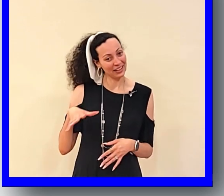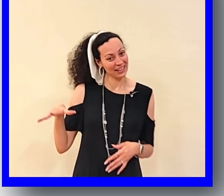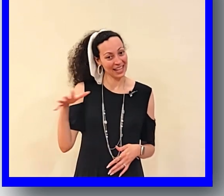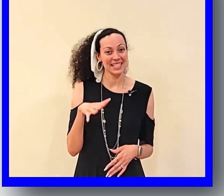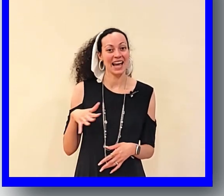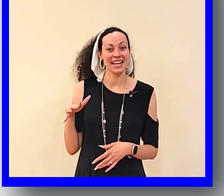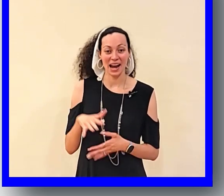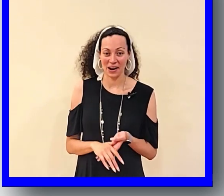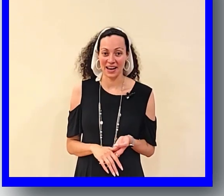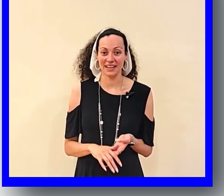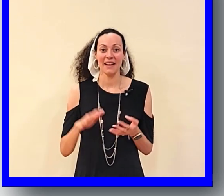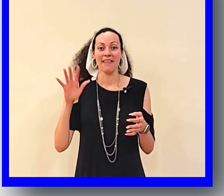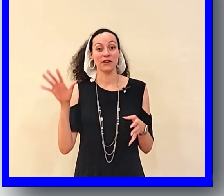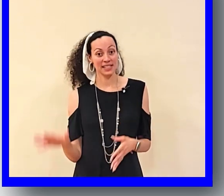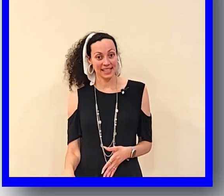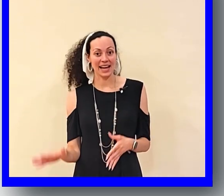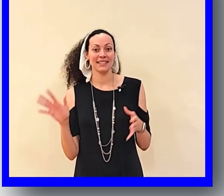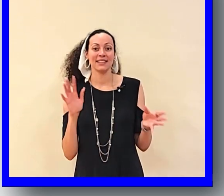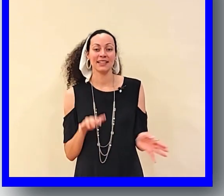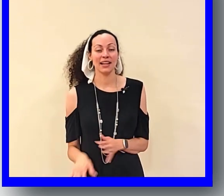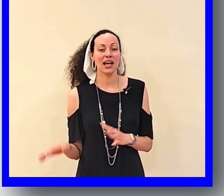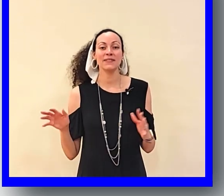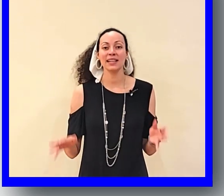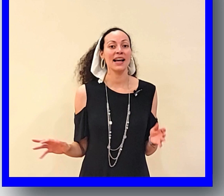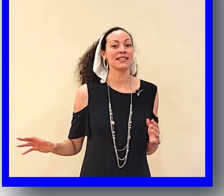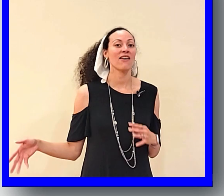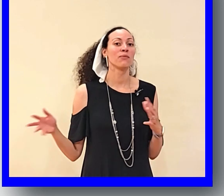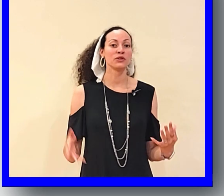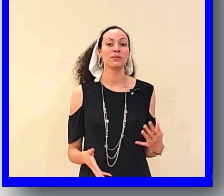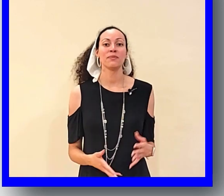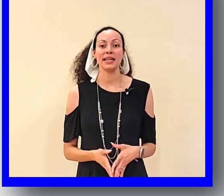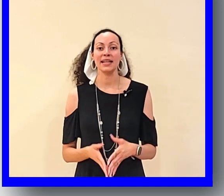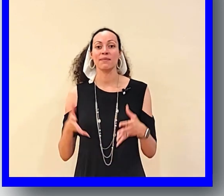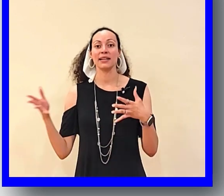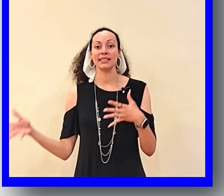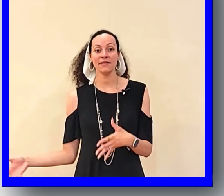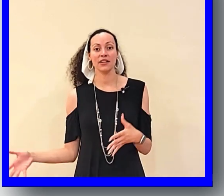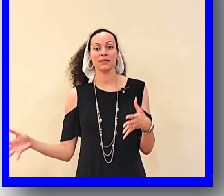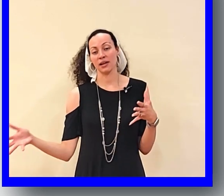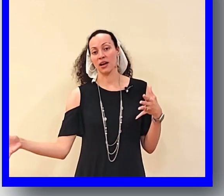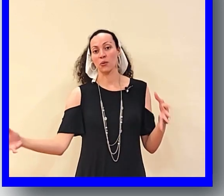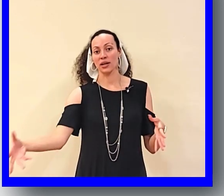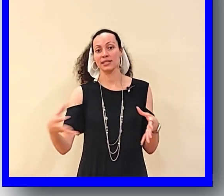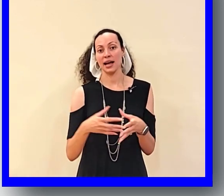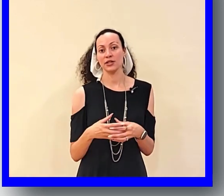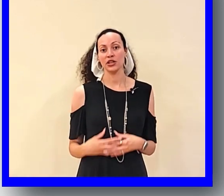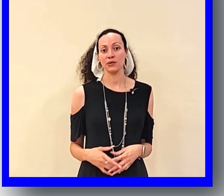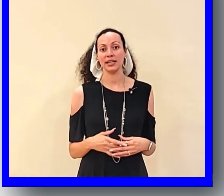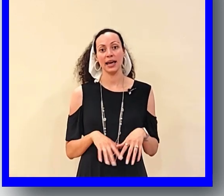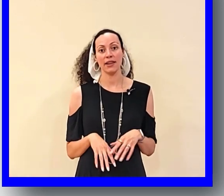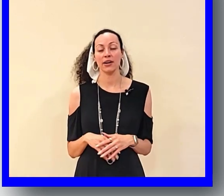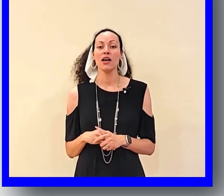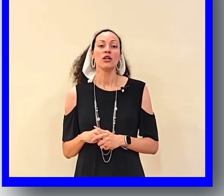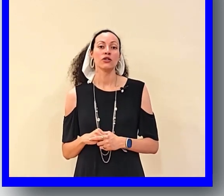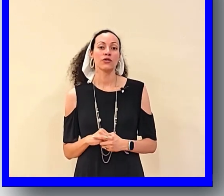also including that sign area for site. A lot of signs have multiple meanings but differ depending on what signs are